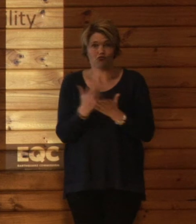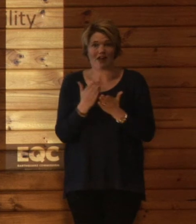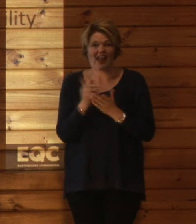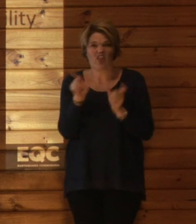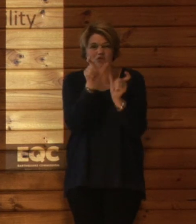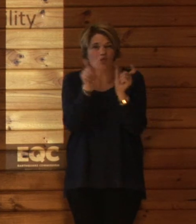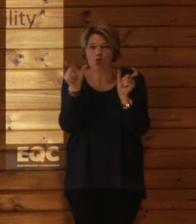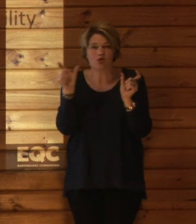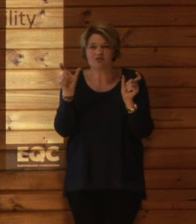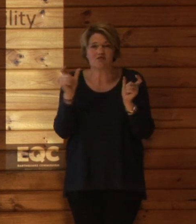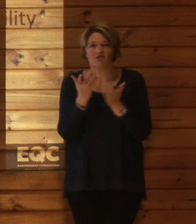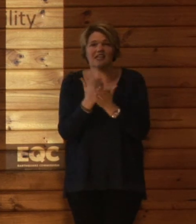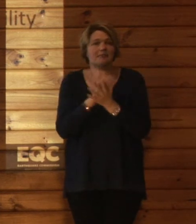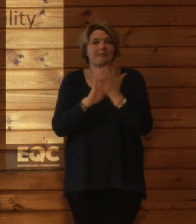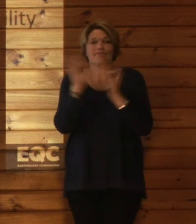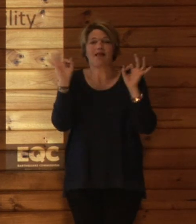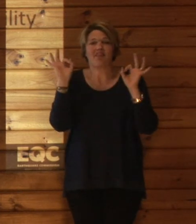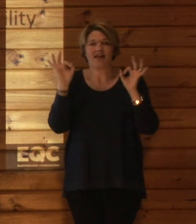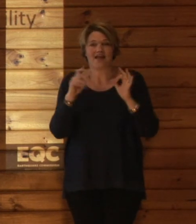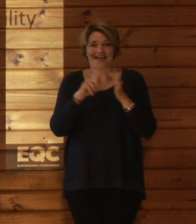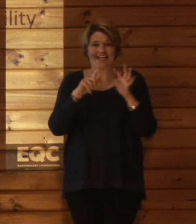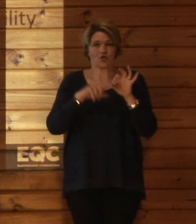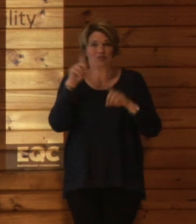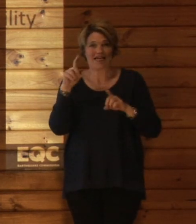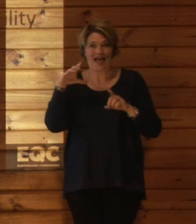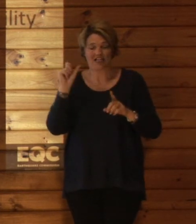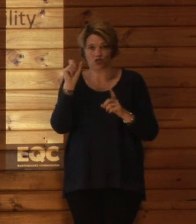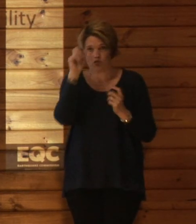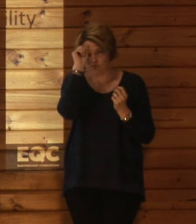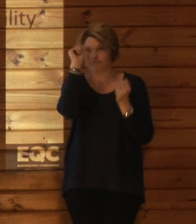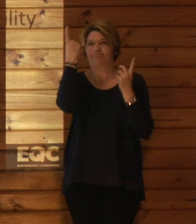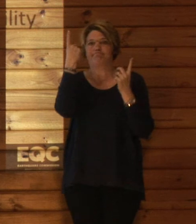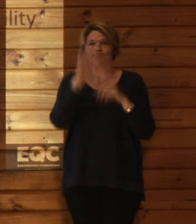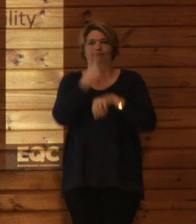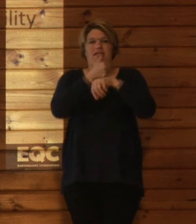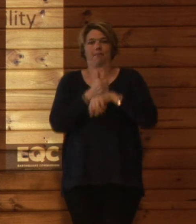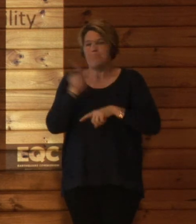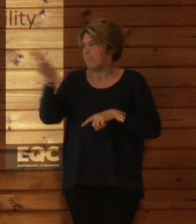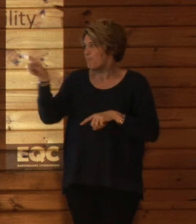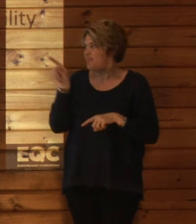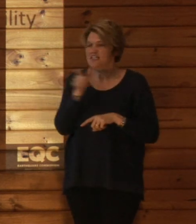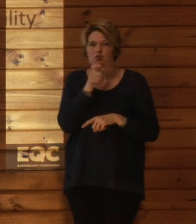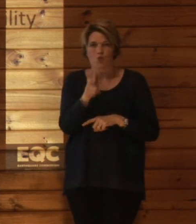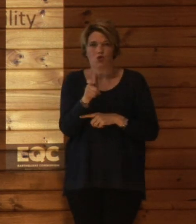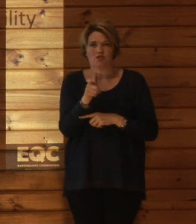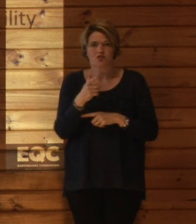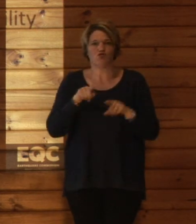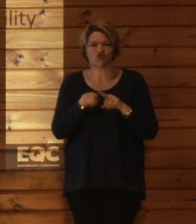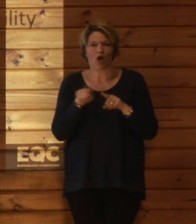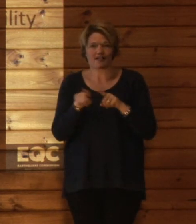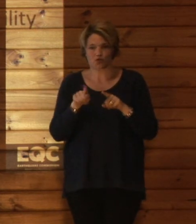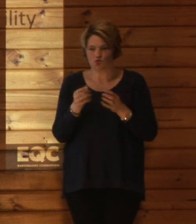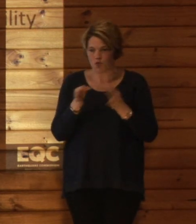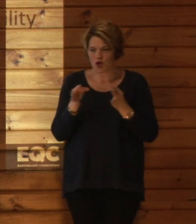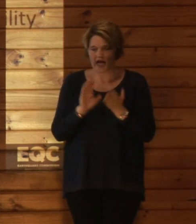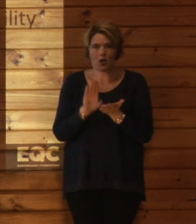increased liquefaction vulnerability as a means of compensation for the damage that's occurred in Canterbury. It hasn't been seen elsewhere around the world before.